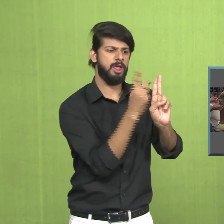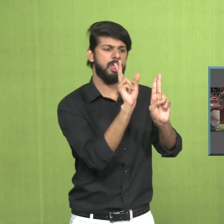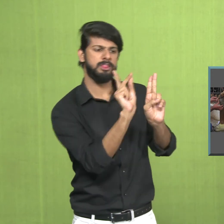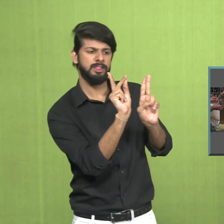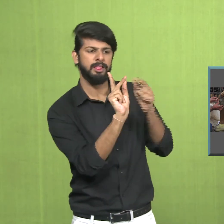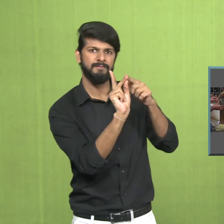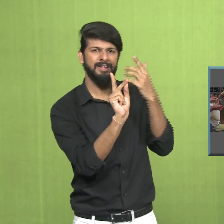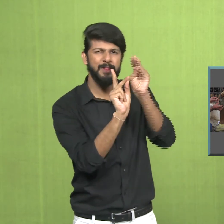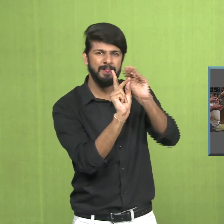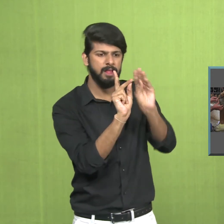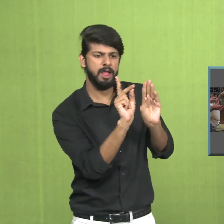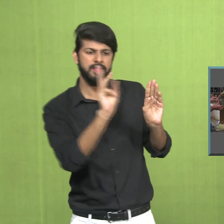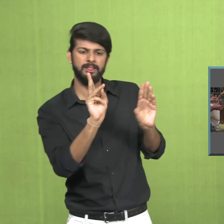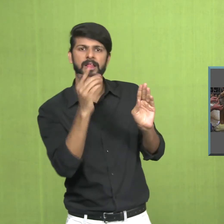on all sides, on top of